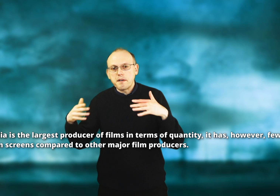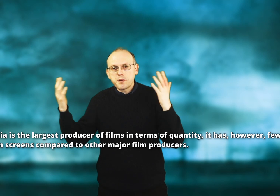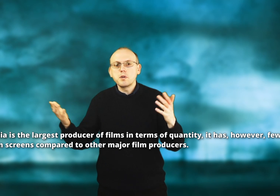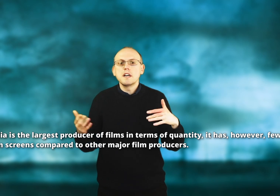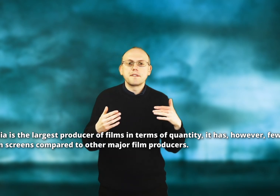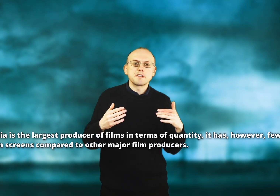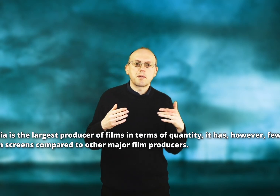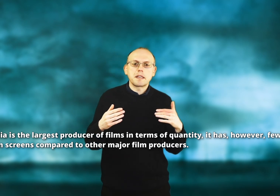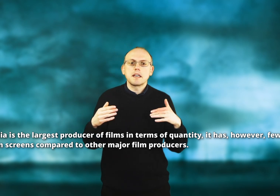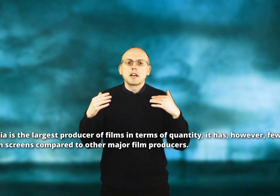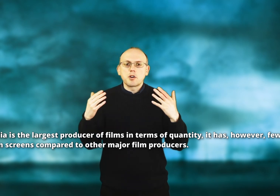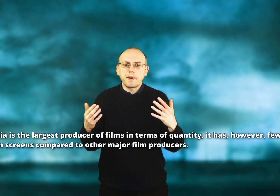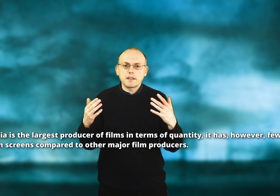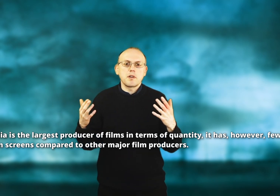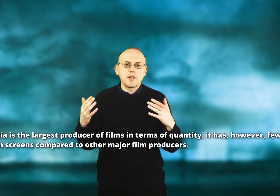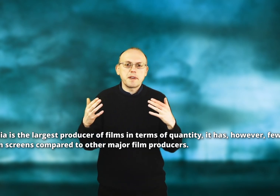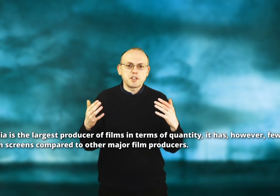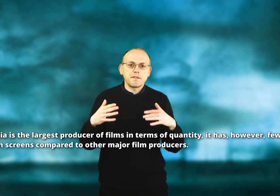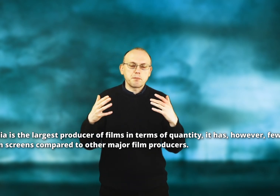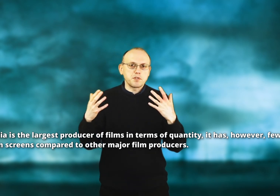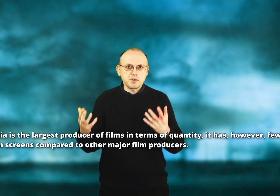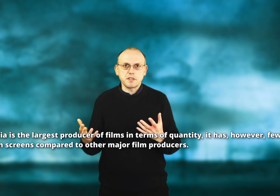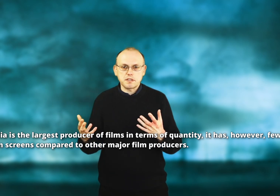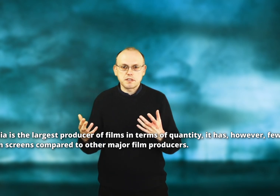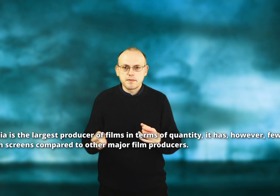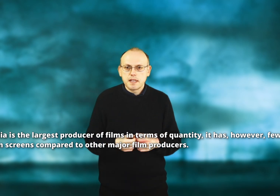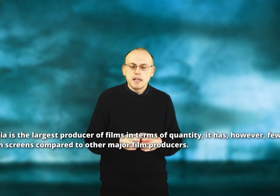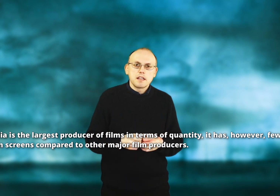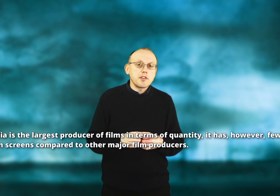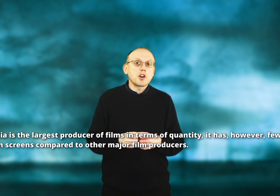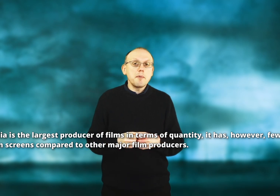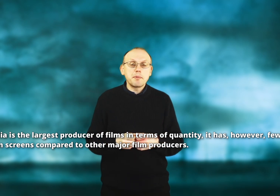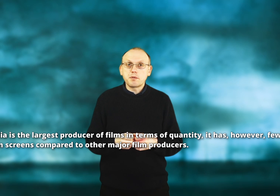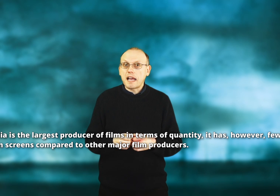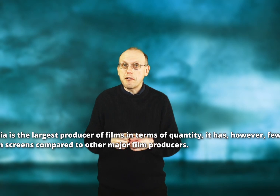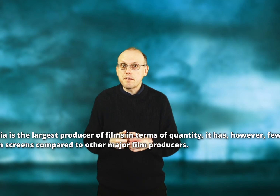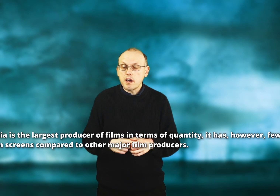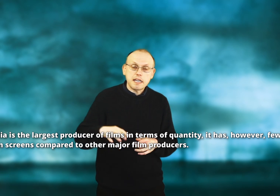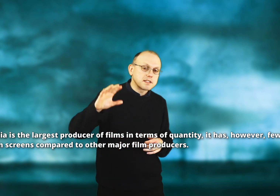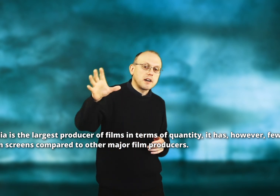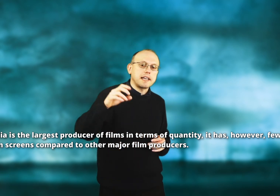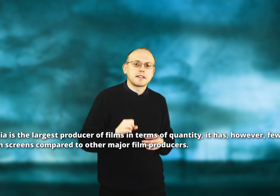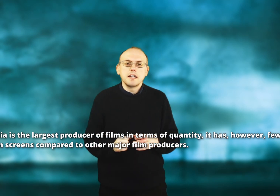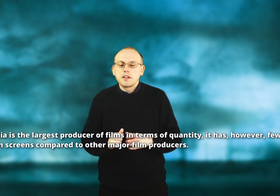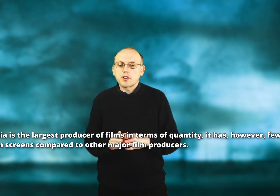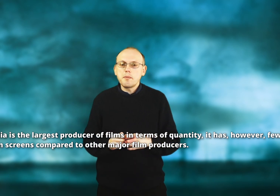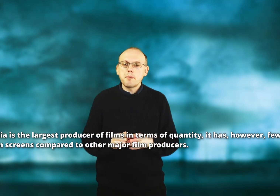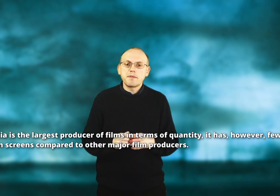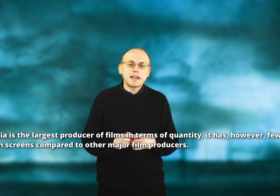few film screens compared to other major film producers. Now the comma between however is correct. The comma before it has